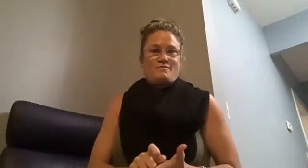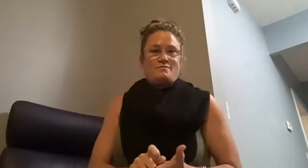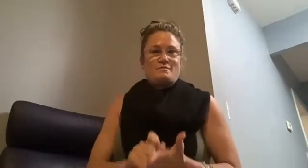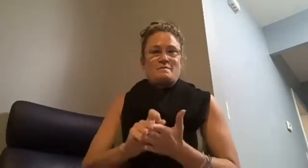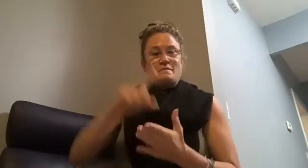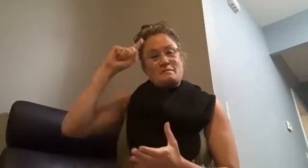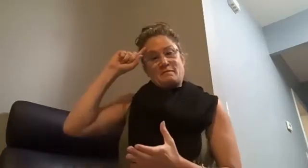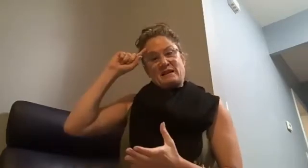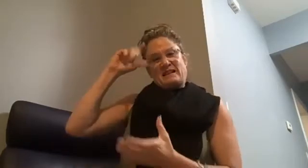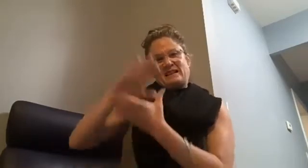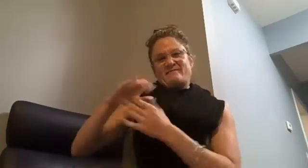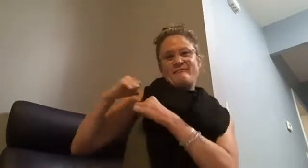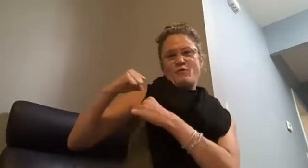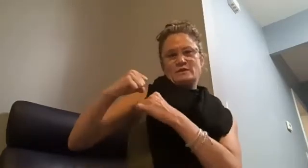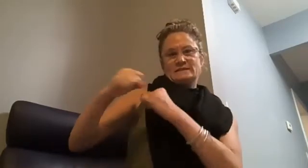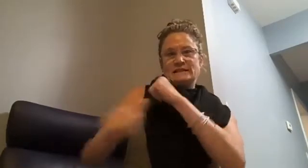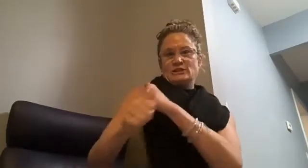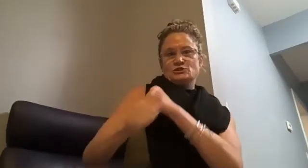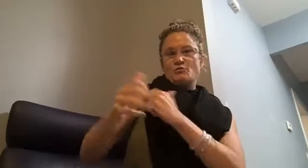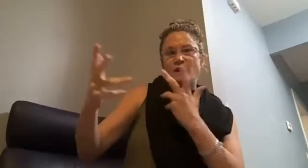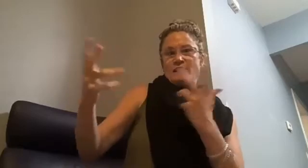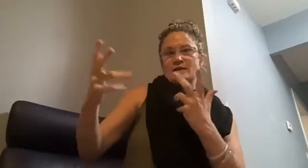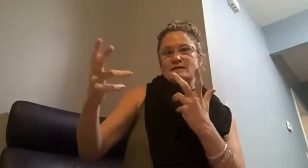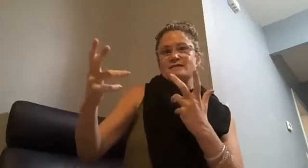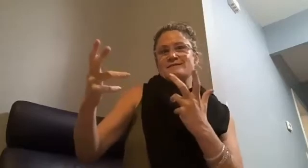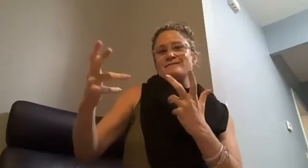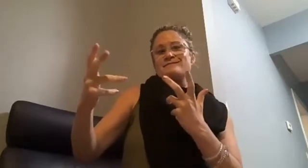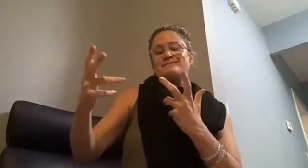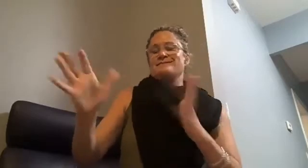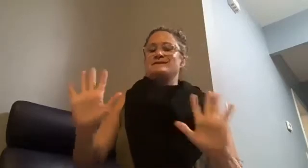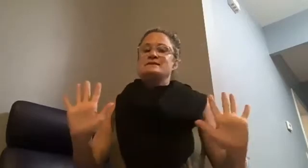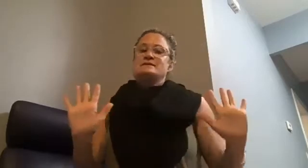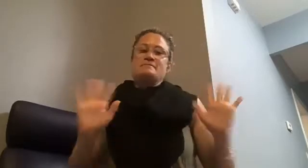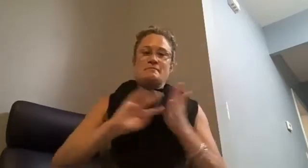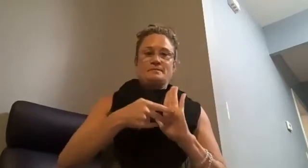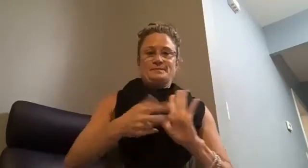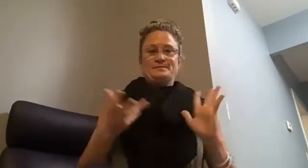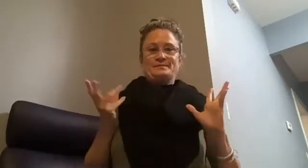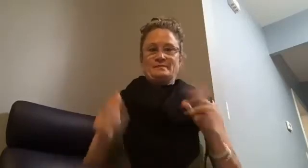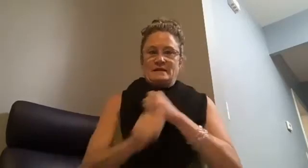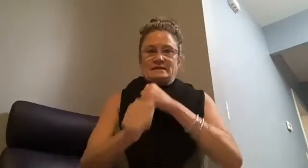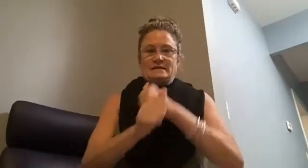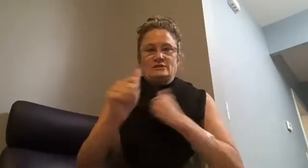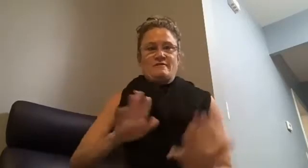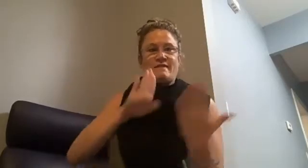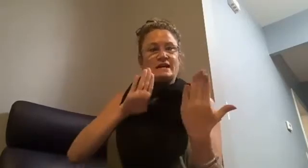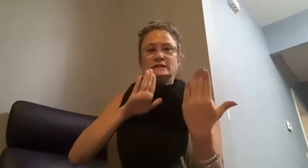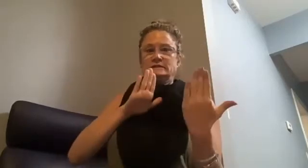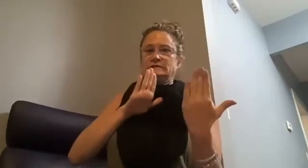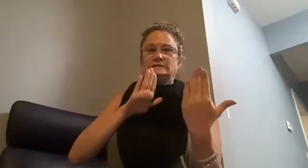danger in Alcoholics Anonymous would be rigidity, in as much that the greatest danger that we faced would be, as a fellowship, to reach